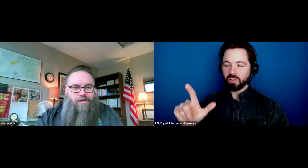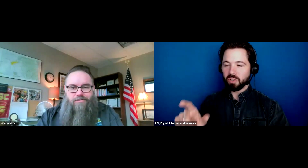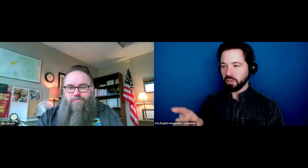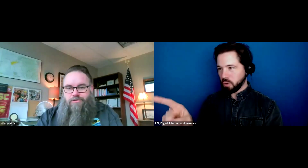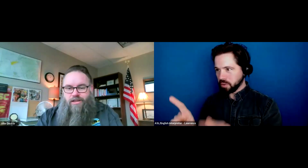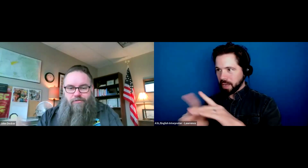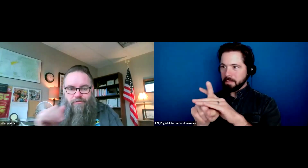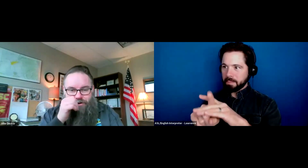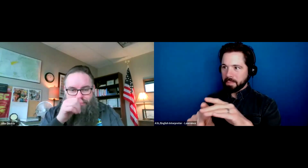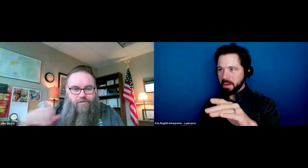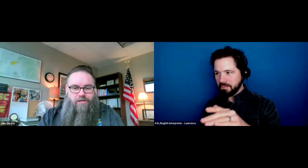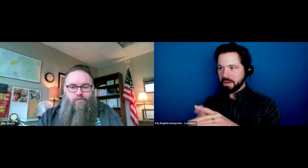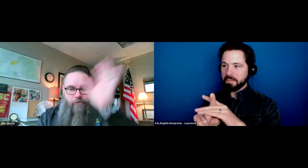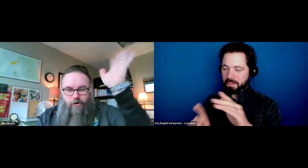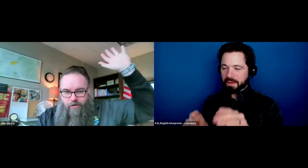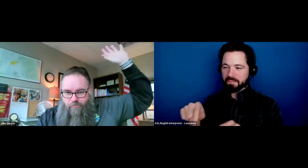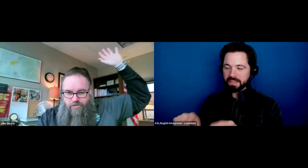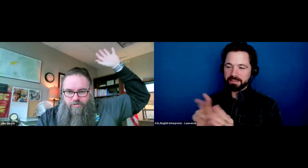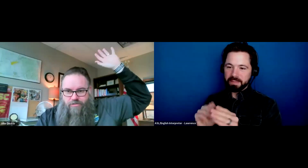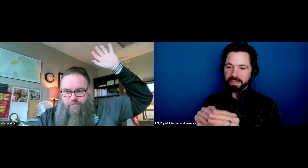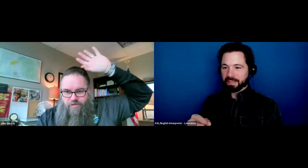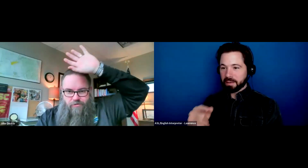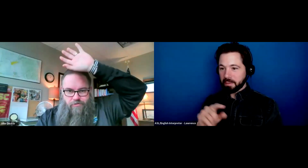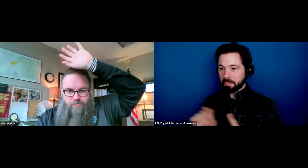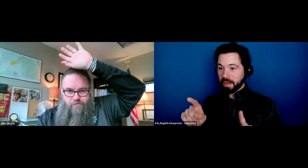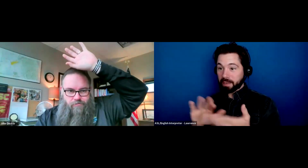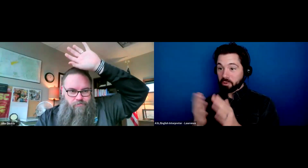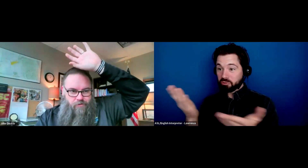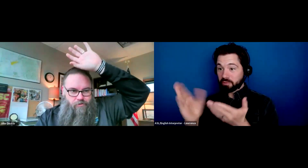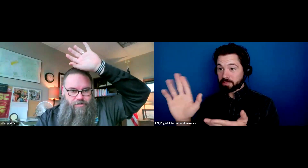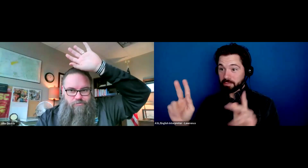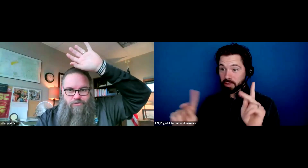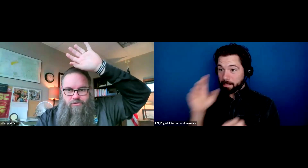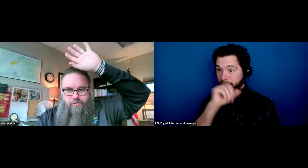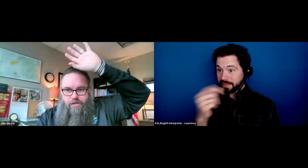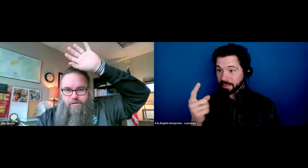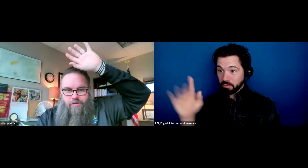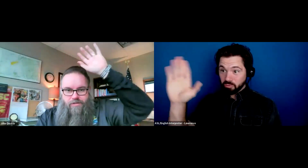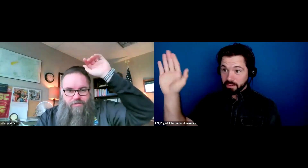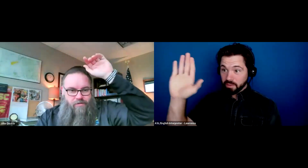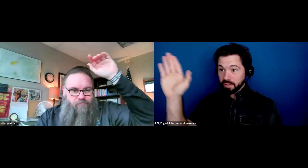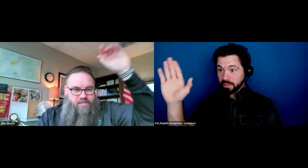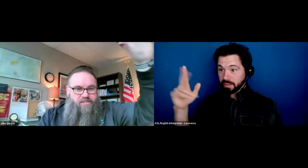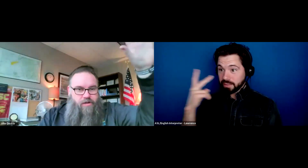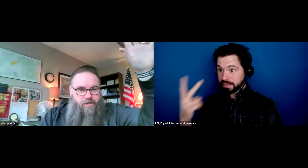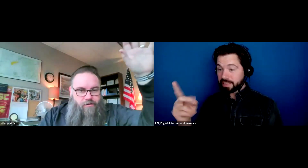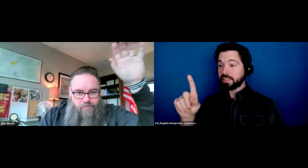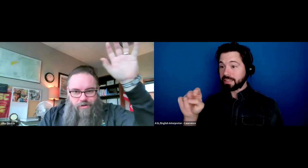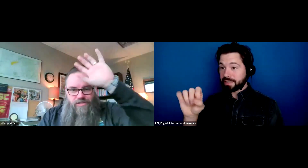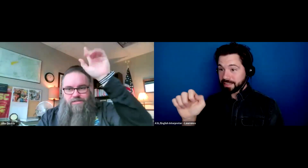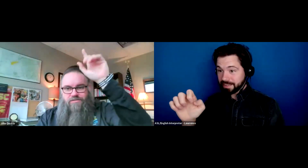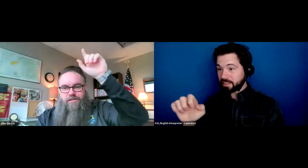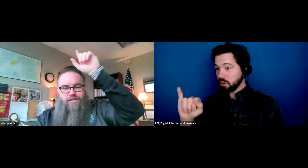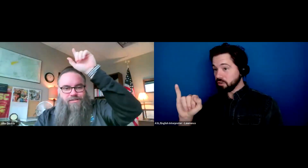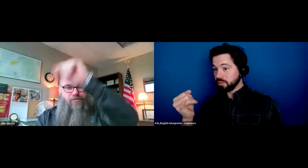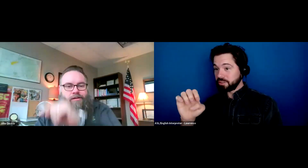missed anyone else, we'll check in with you guys. Wave your hand. Community Services, did I miss anyone? Let me go back to the vote. Wait, Denise. Jessica's right there.